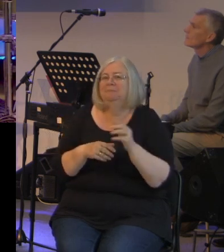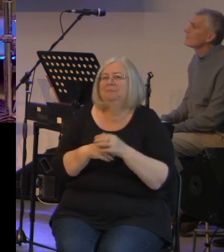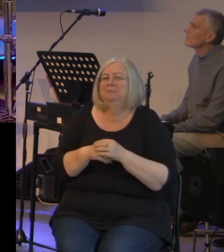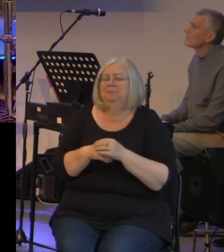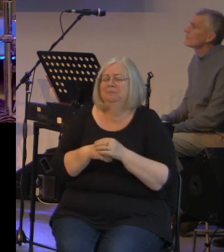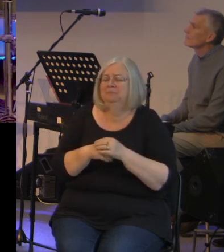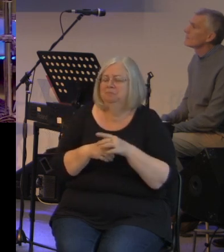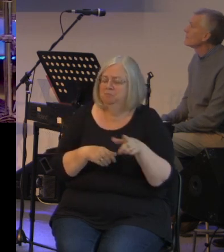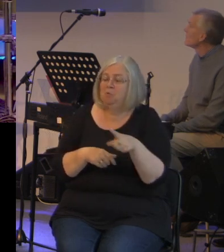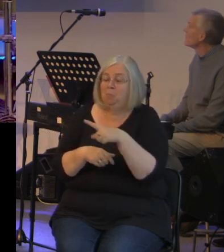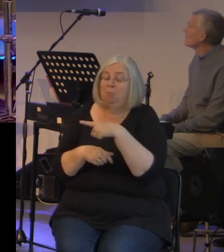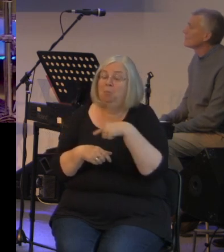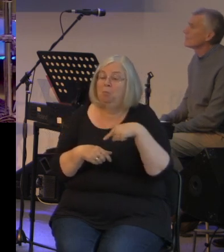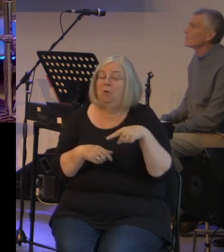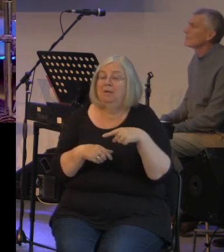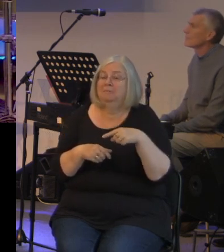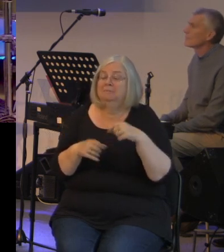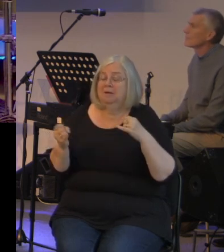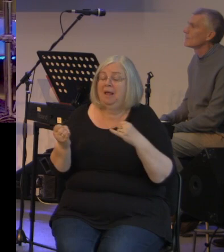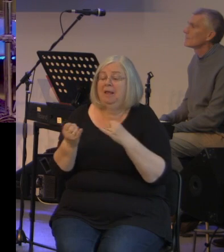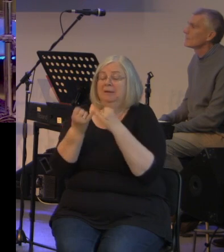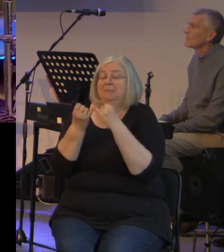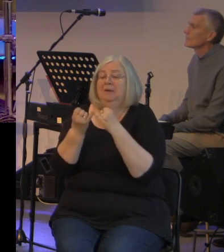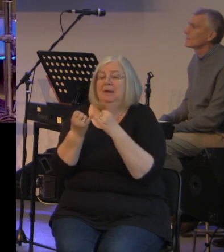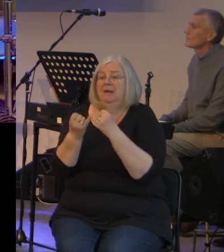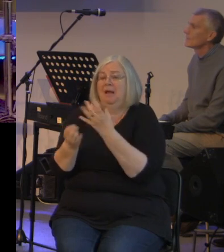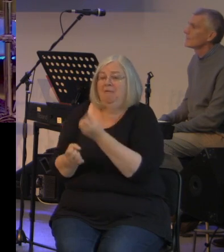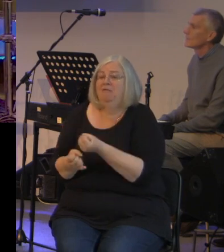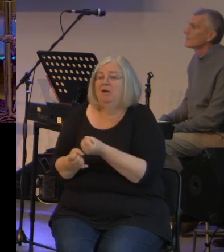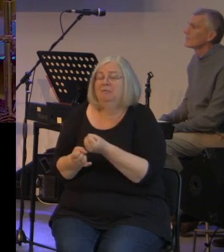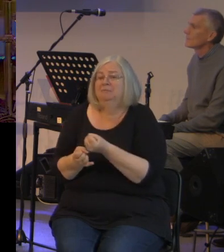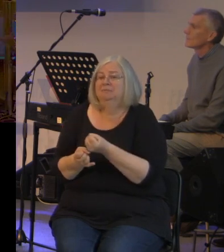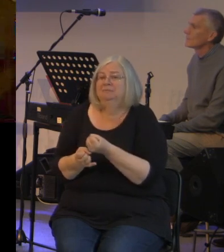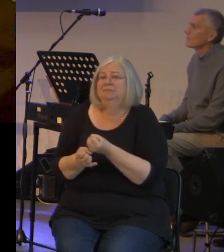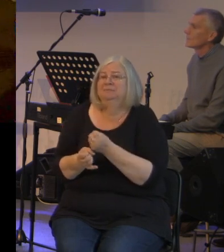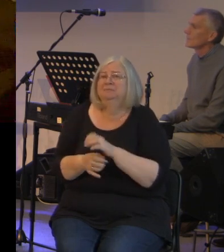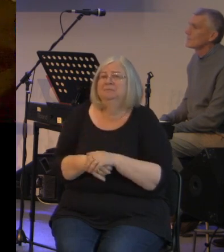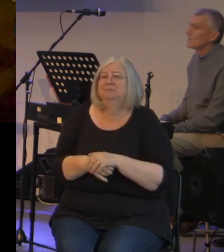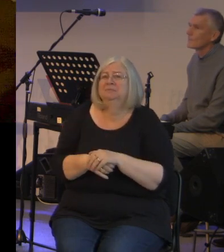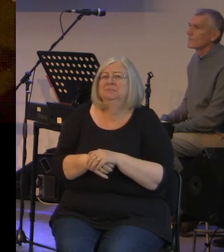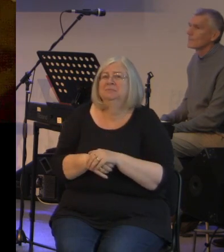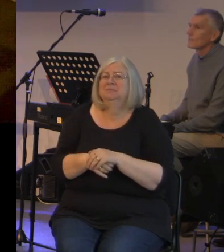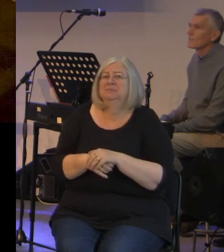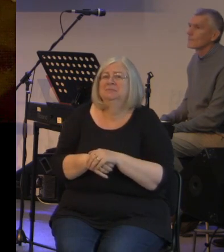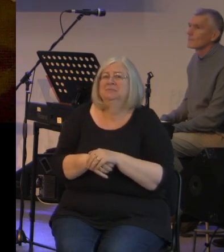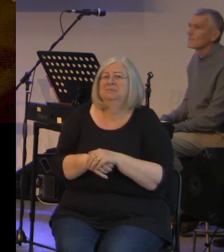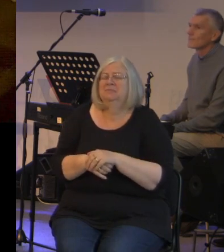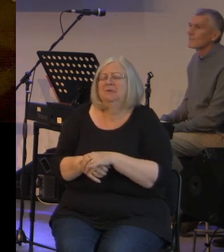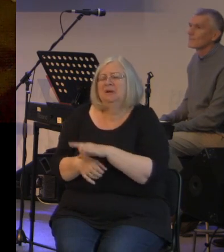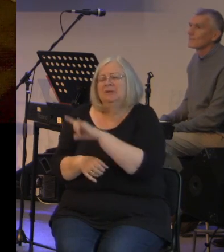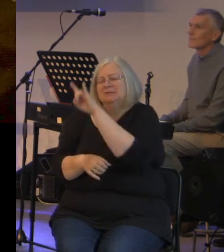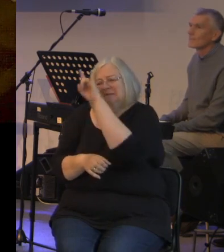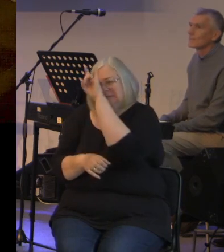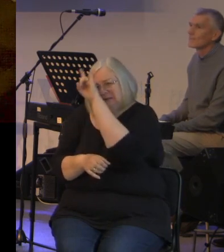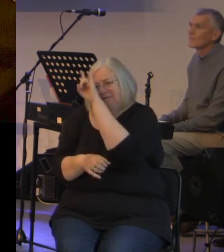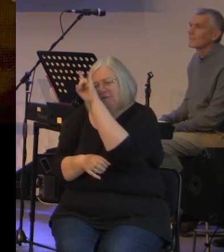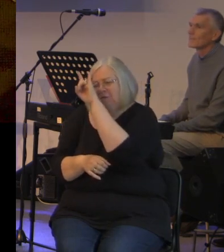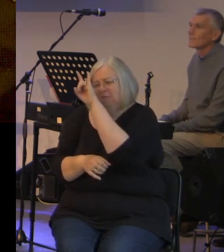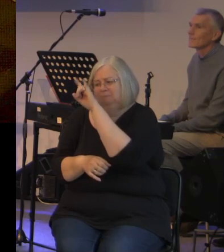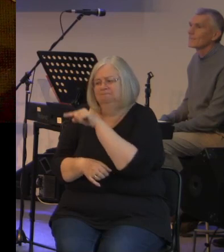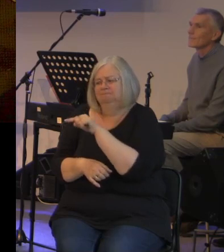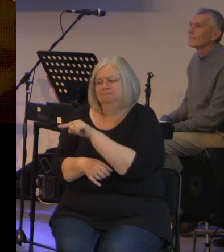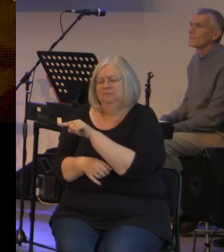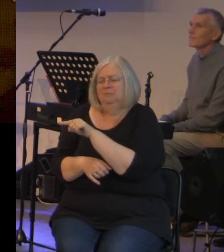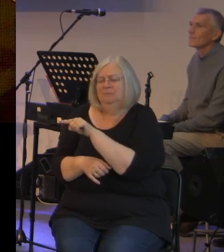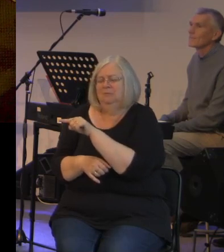we also have an enemy that we need to defend ourselves from. The devil would love it if we turned